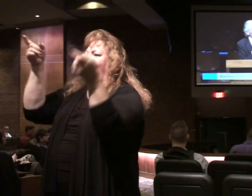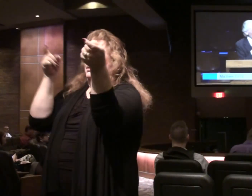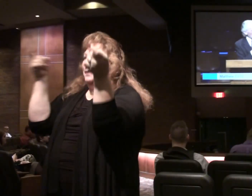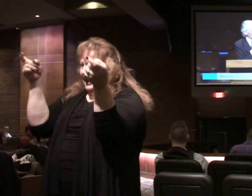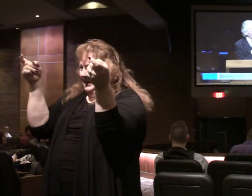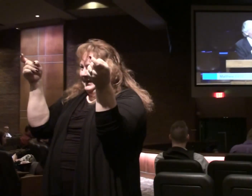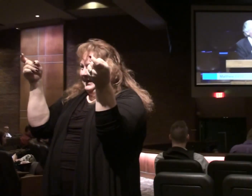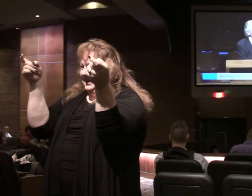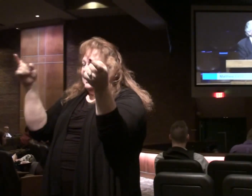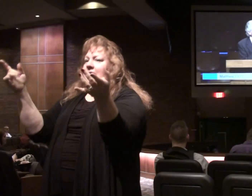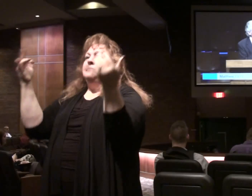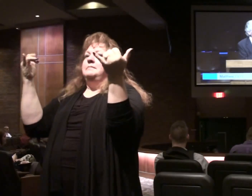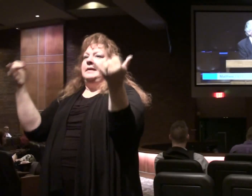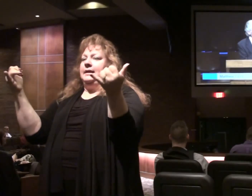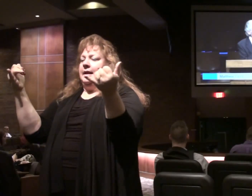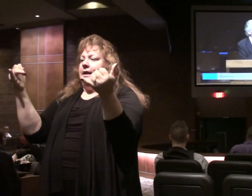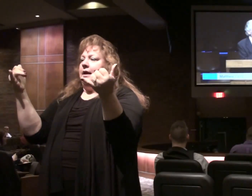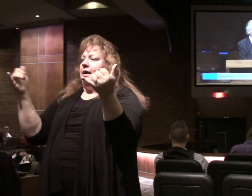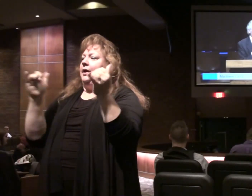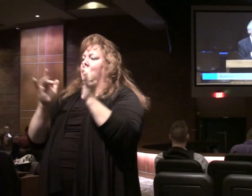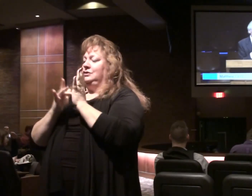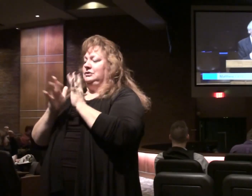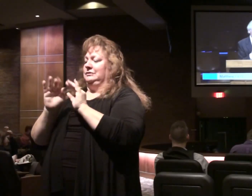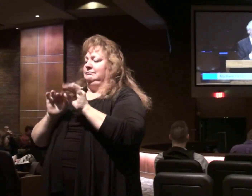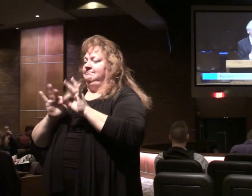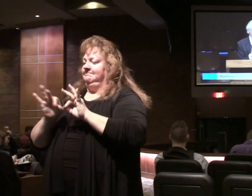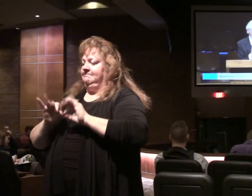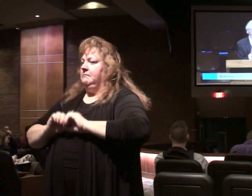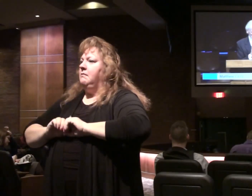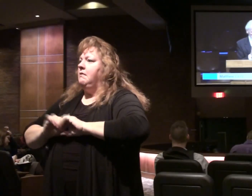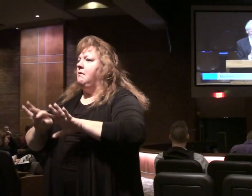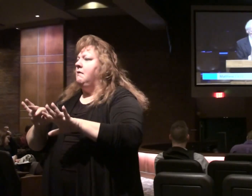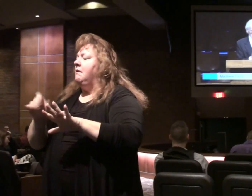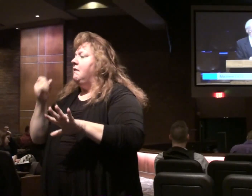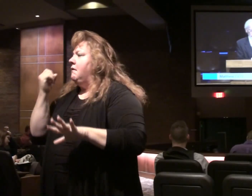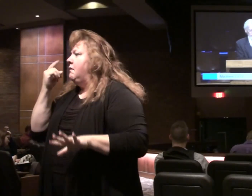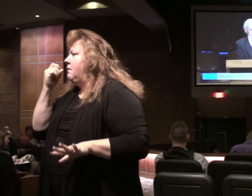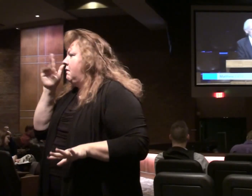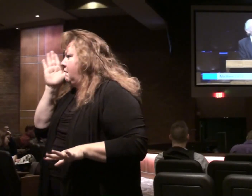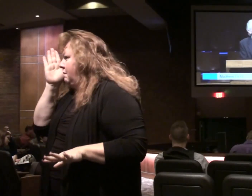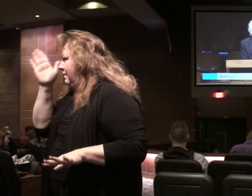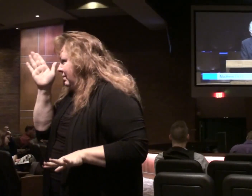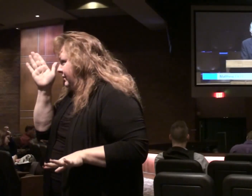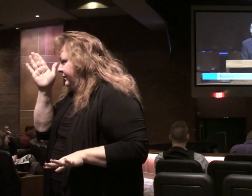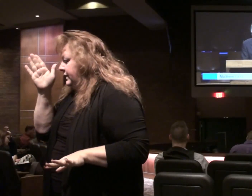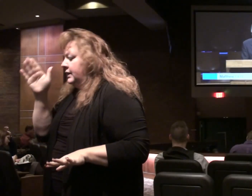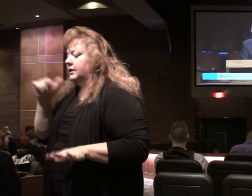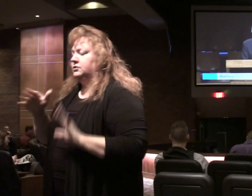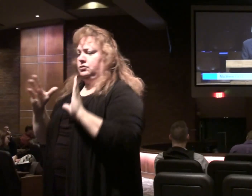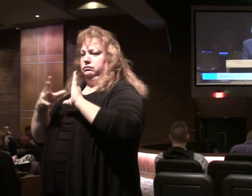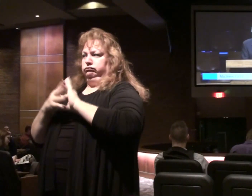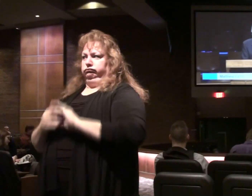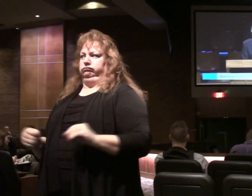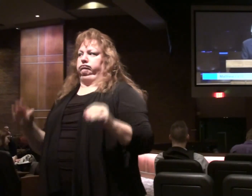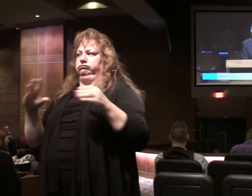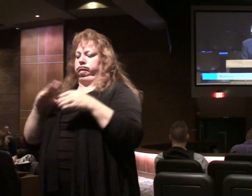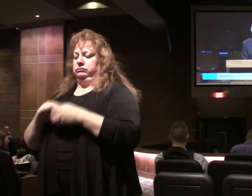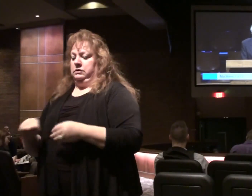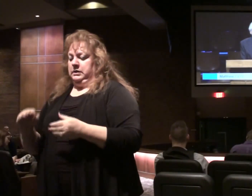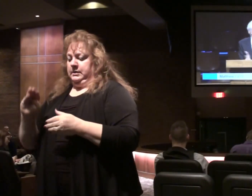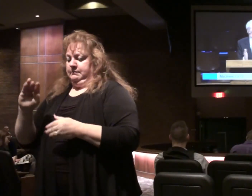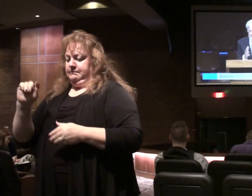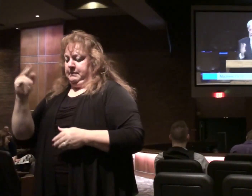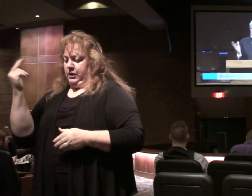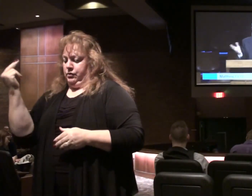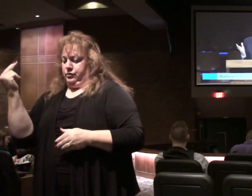to begin to be revealed with clarity. So we're going to begin with these parables in Matthew 13. We're